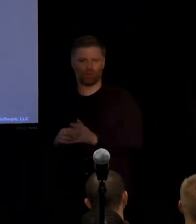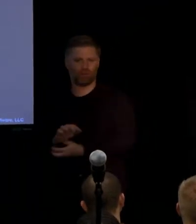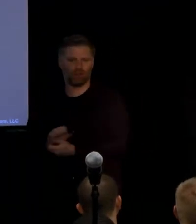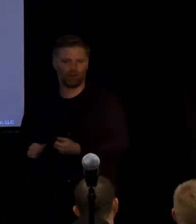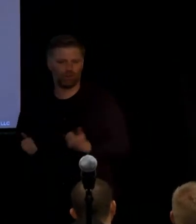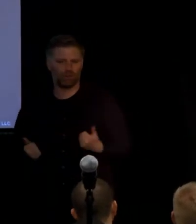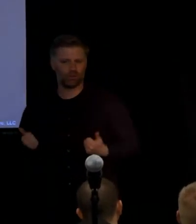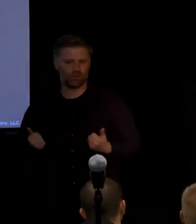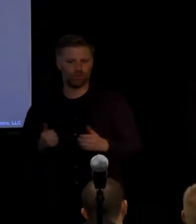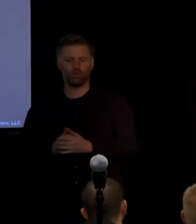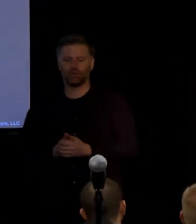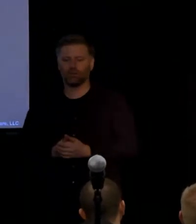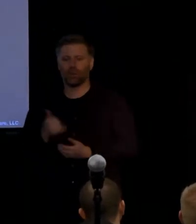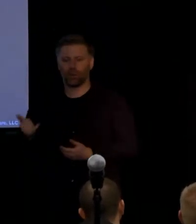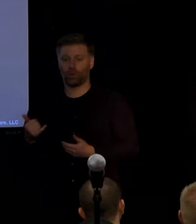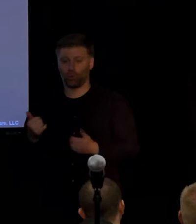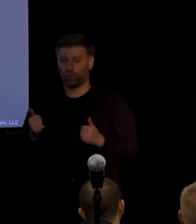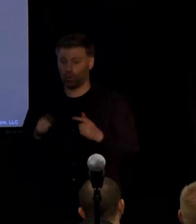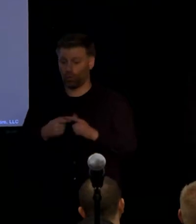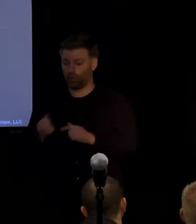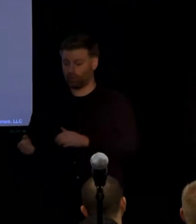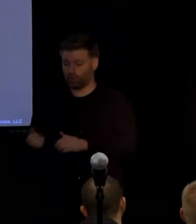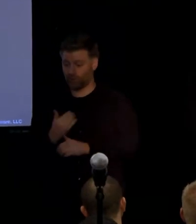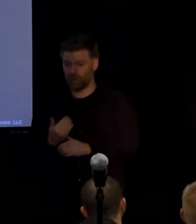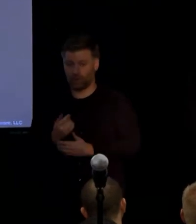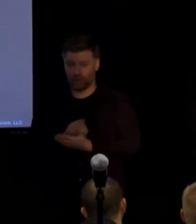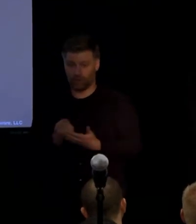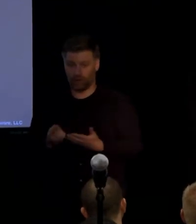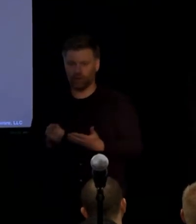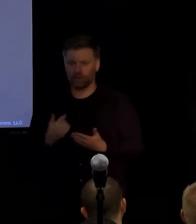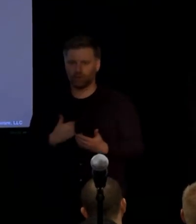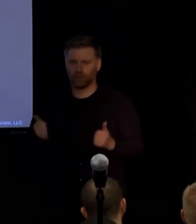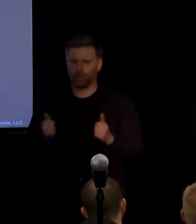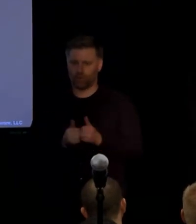that comes with the device in a crate through a